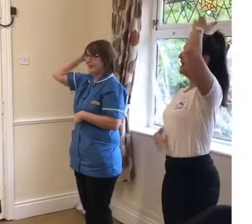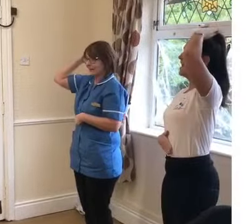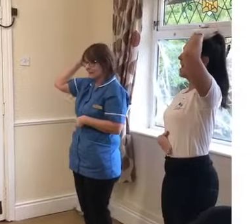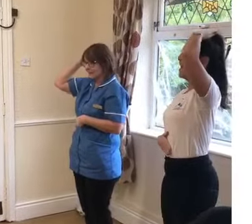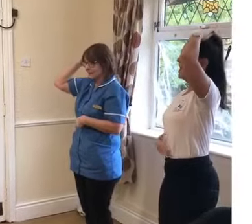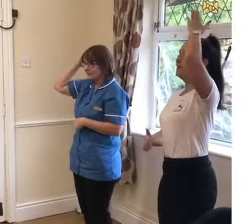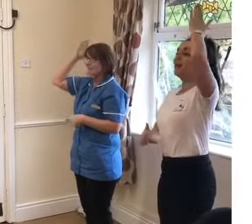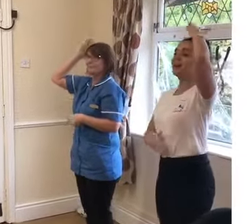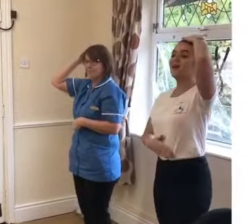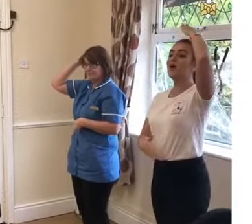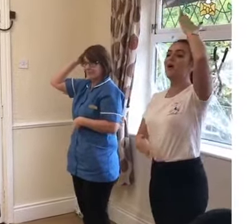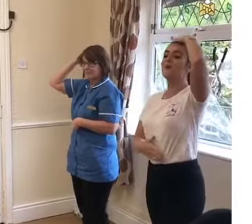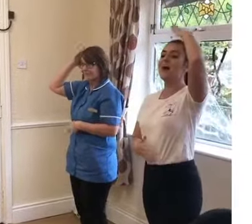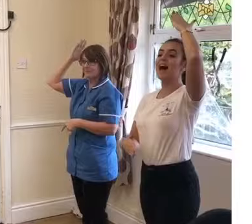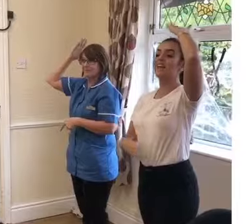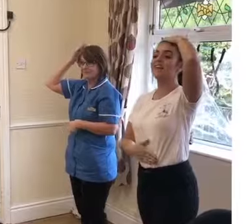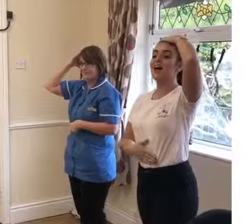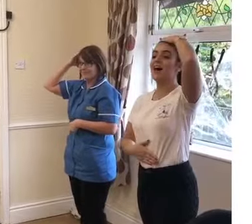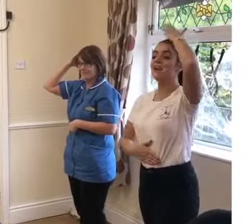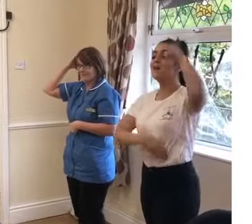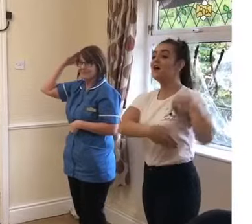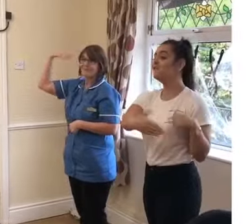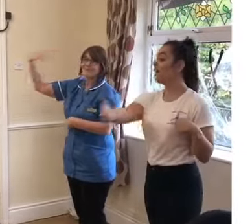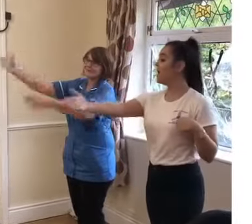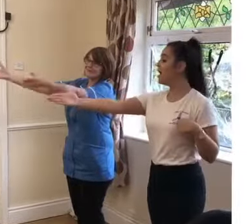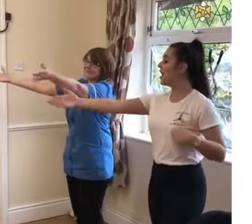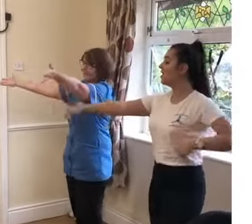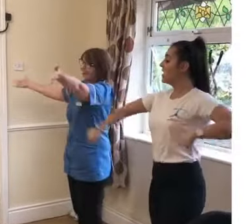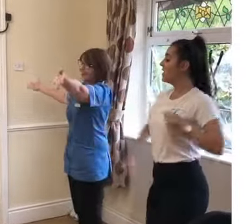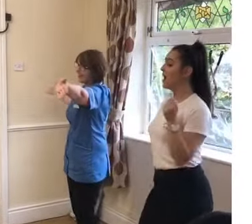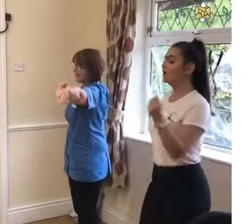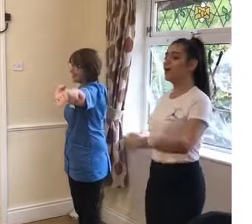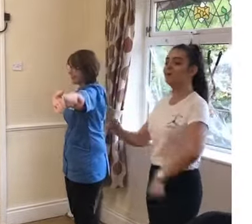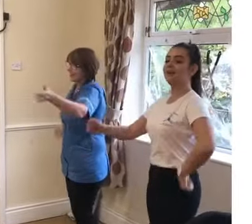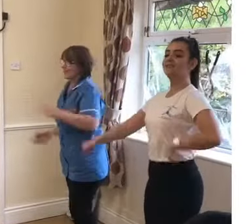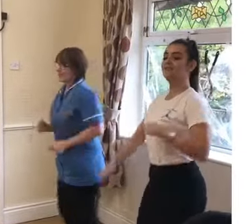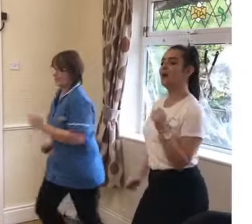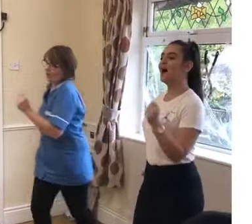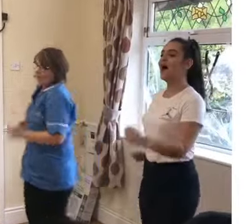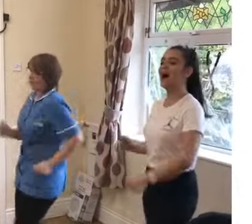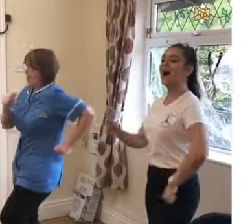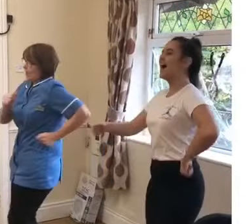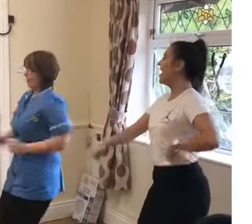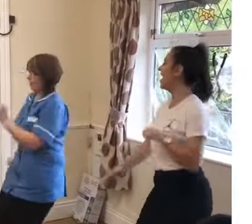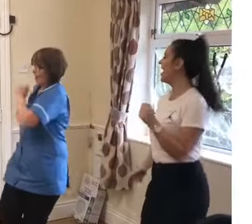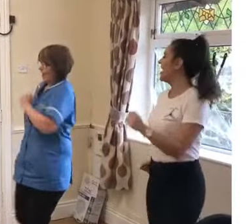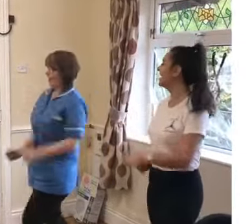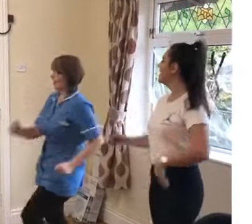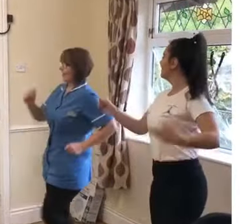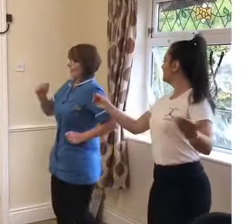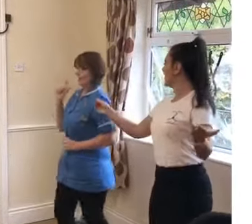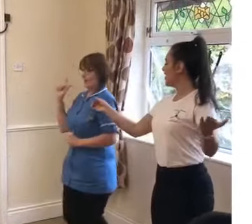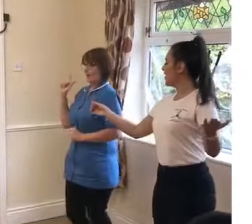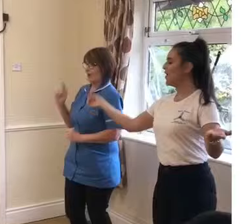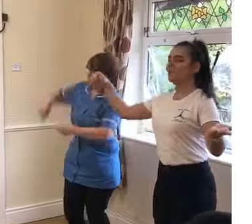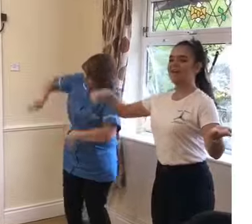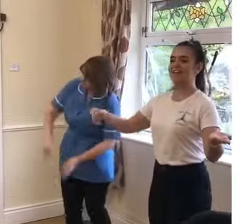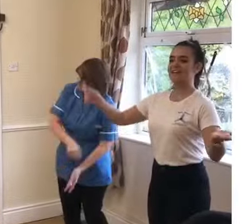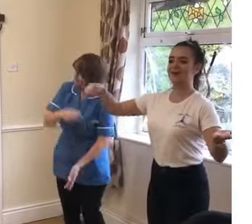a name, I call myself, far along the ways to run. So, a needle